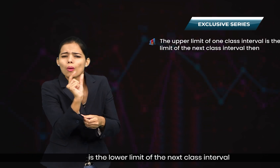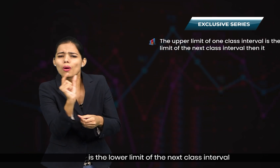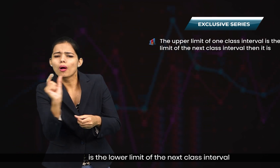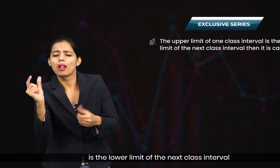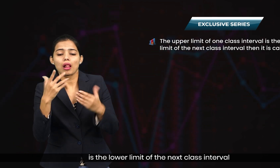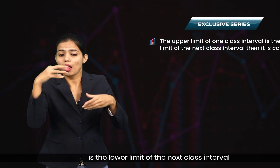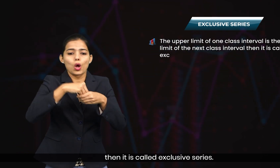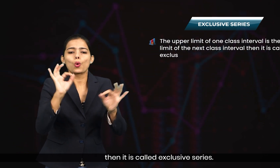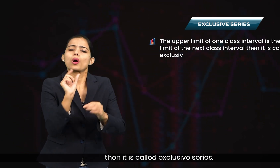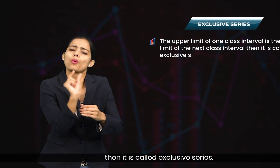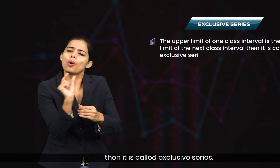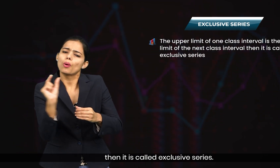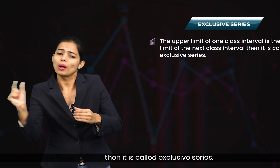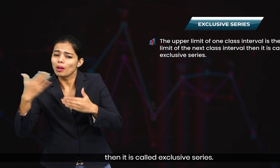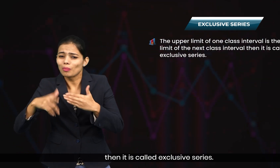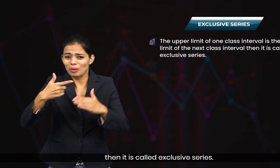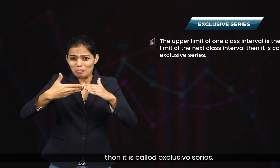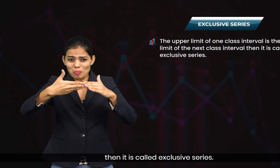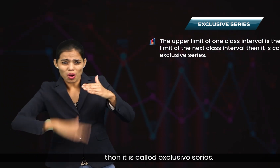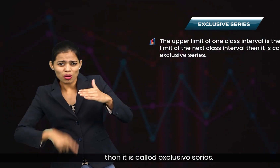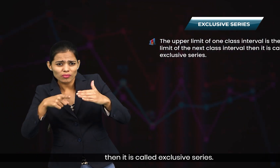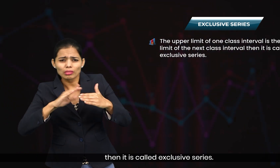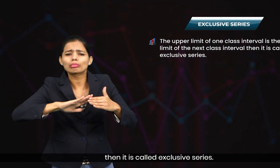interval, then it is called exclusive series.